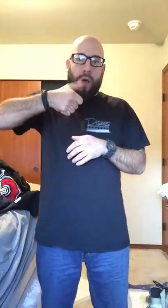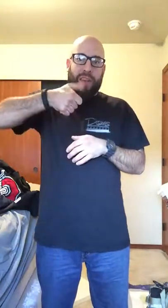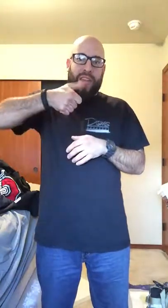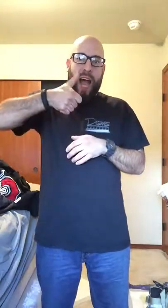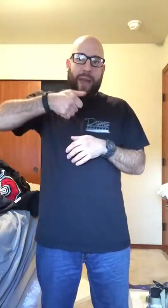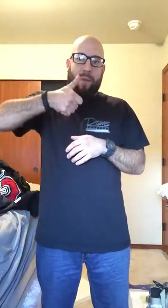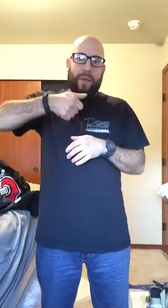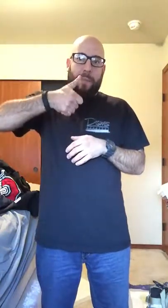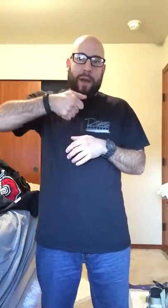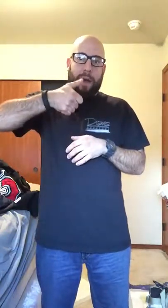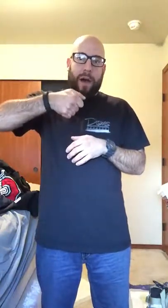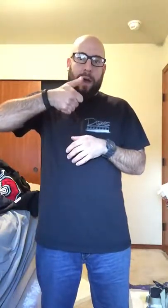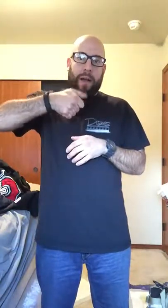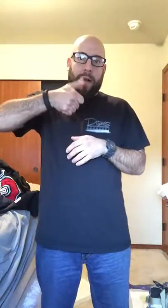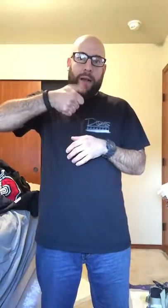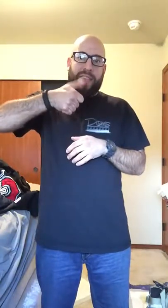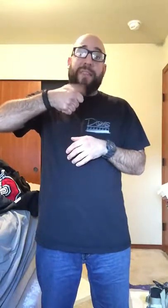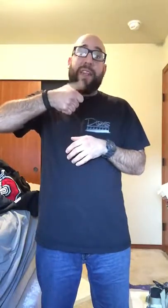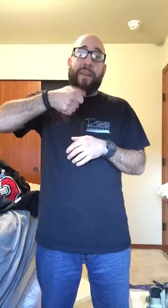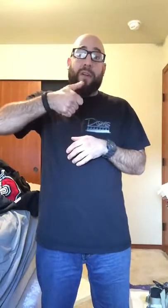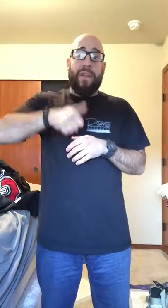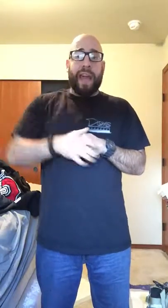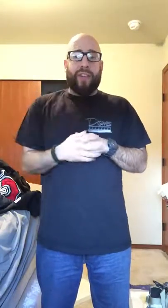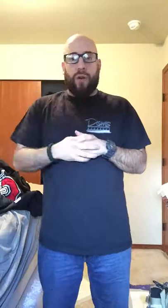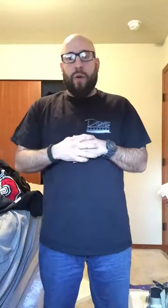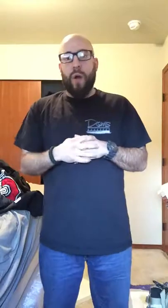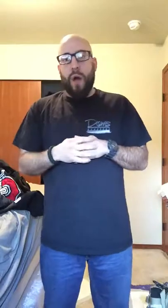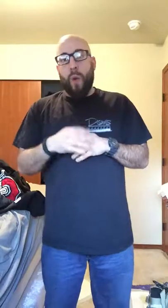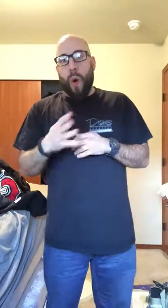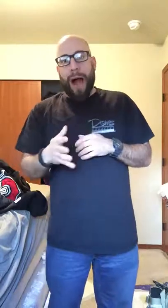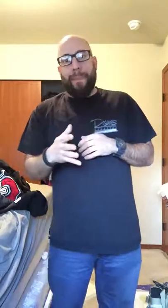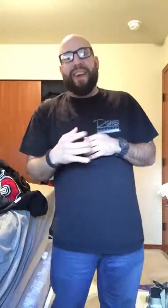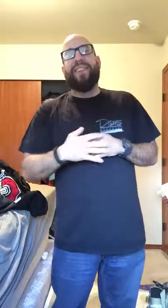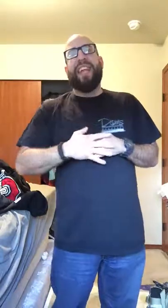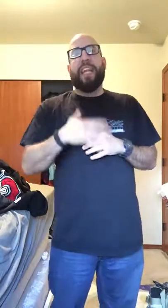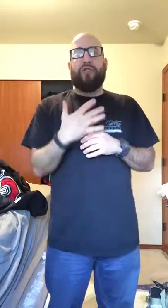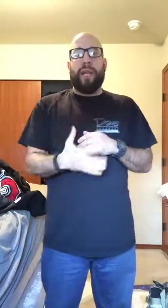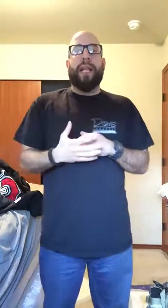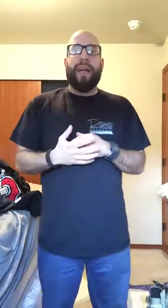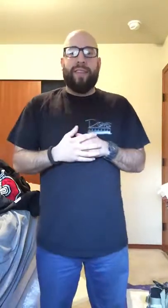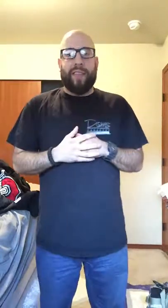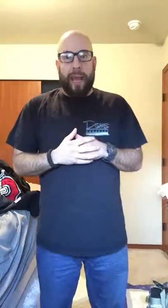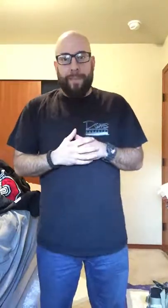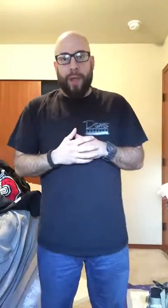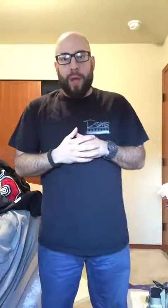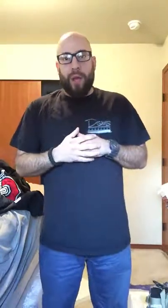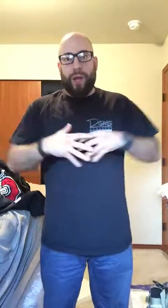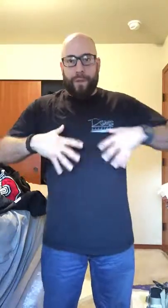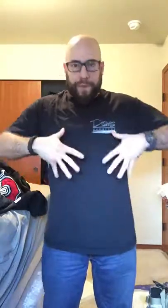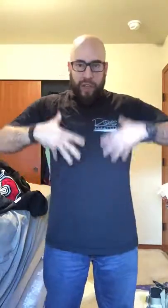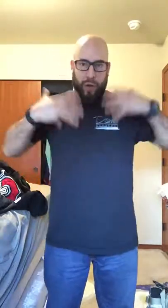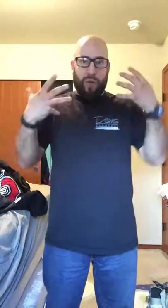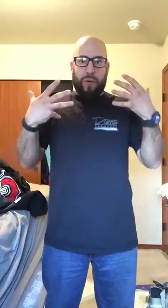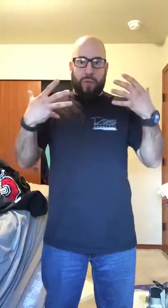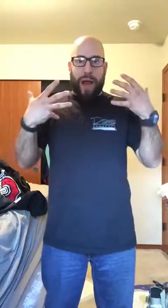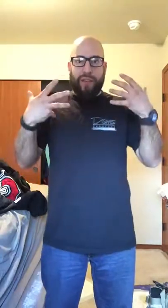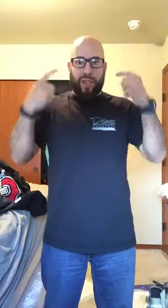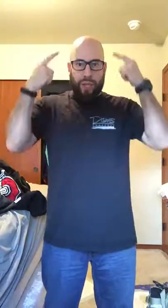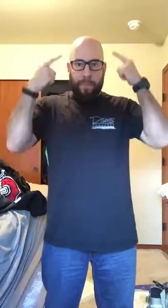the side, whether it be a safety lever on the external. Why? Because in an adrenalized state, your physical rises, your